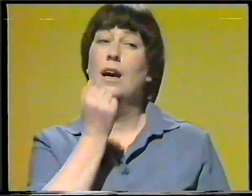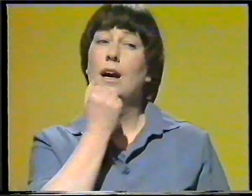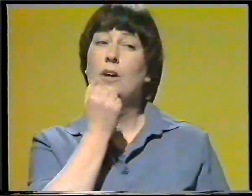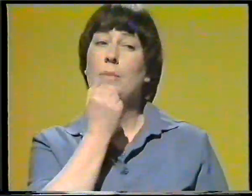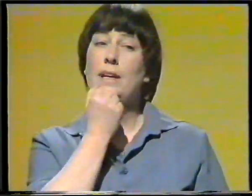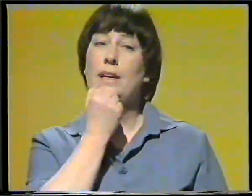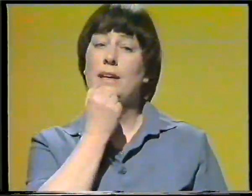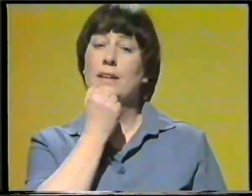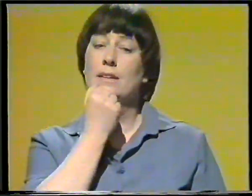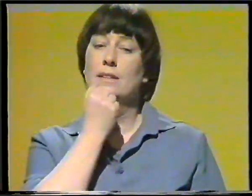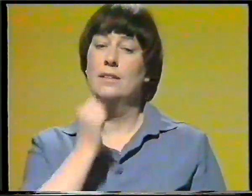How many?